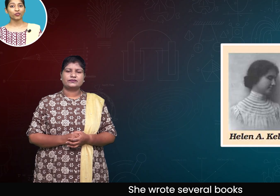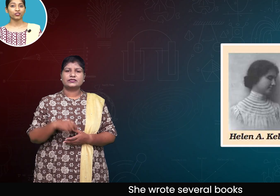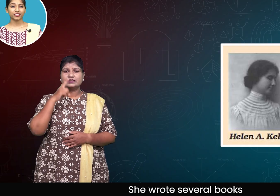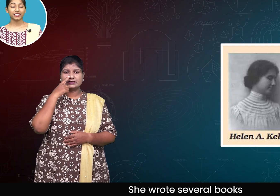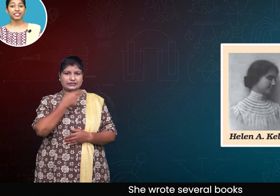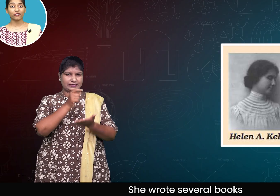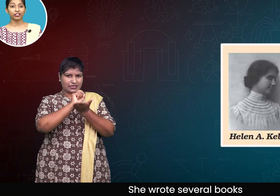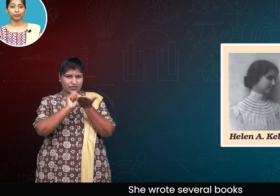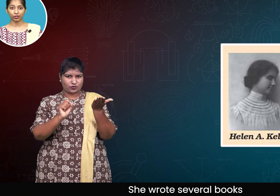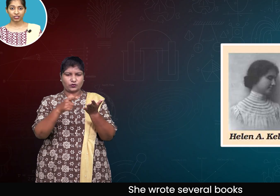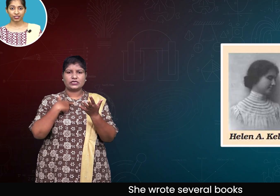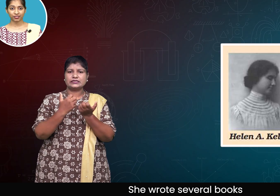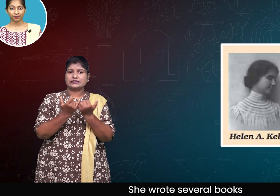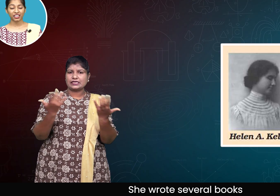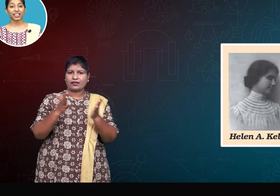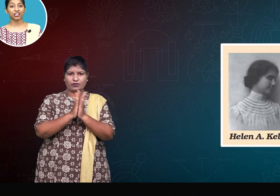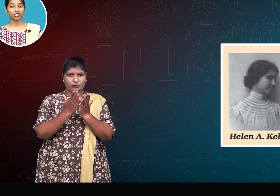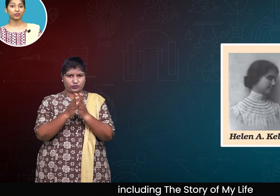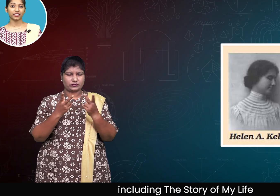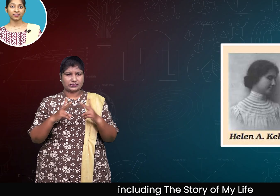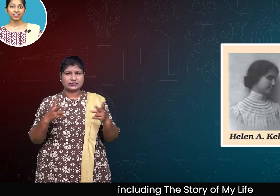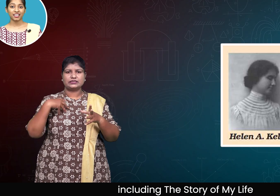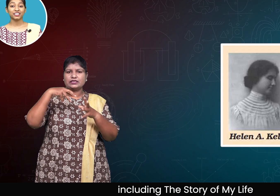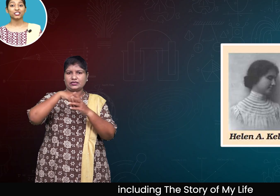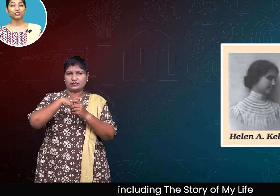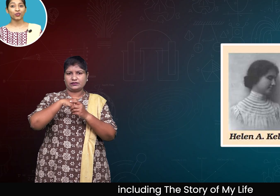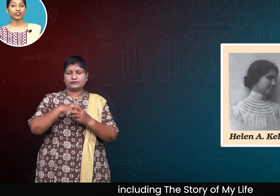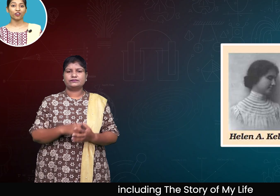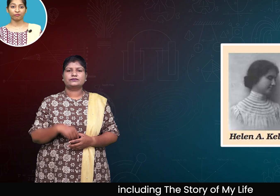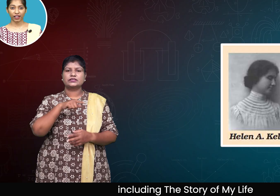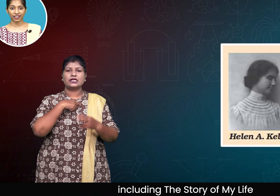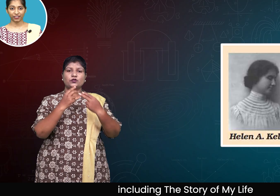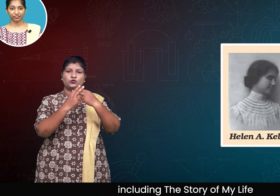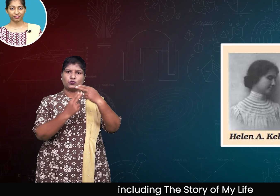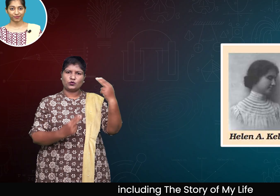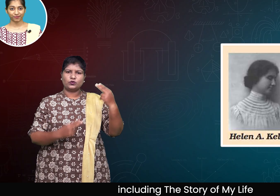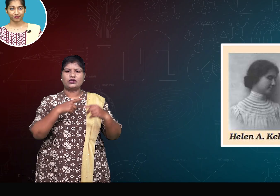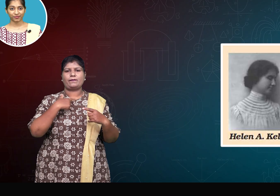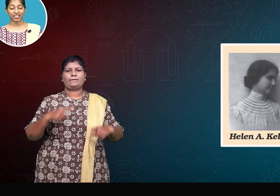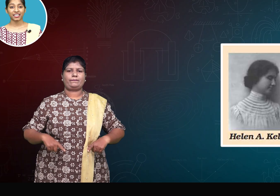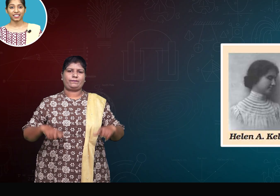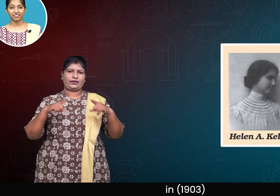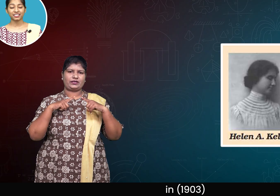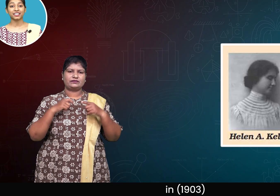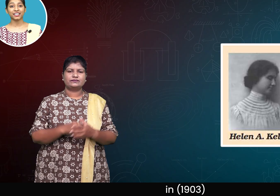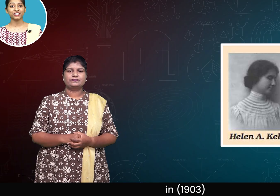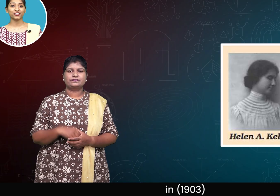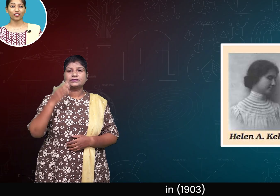She wrote several books, including The Story of My Life